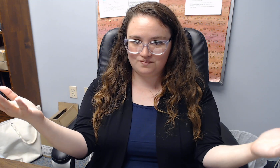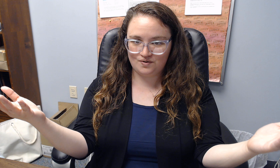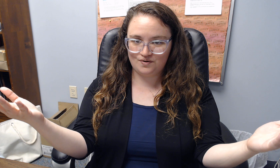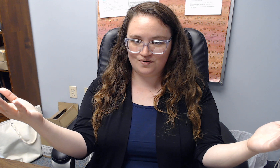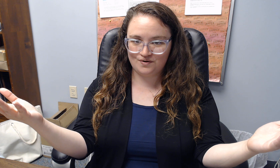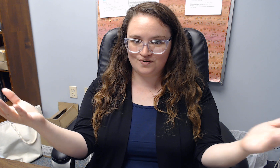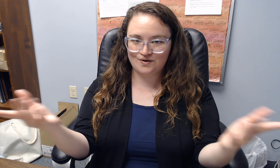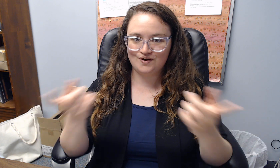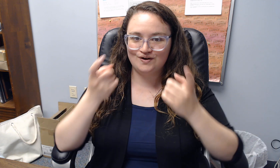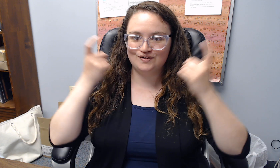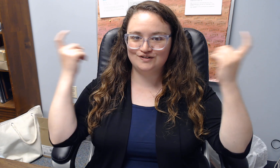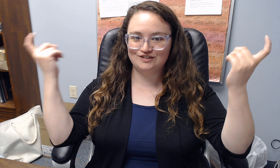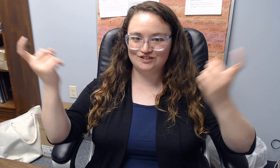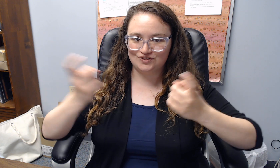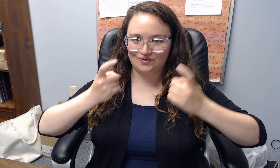unspeakable joy.